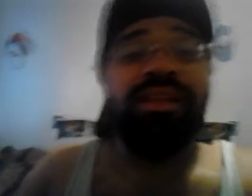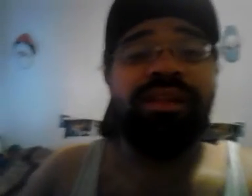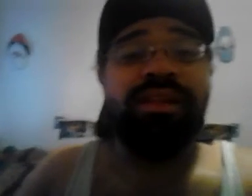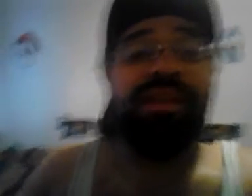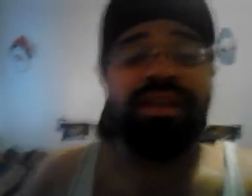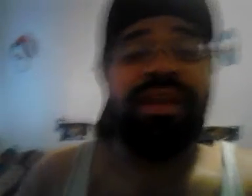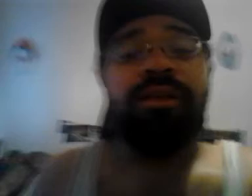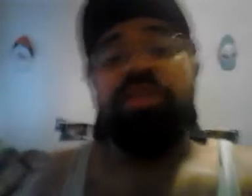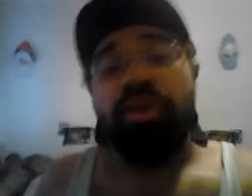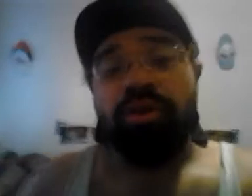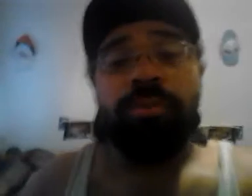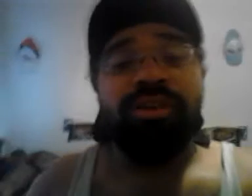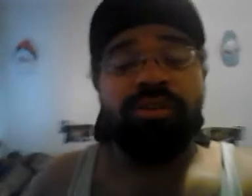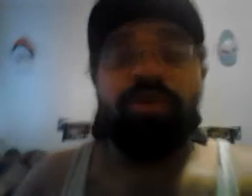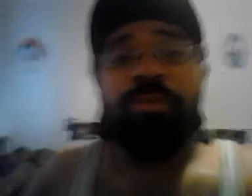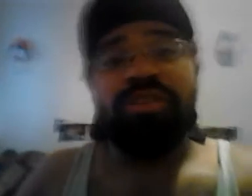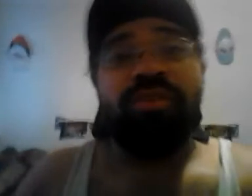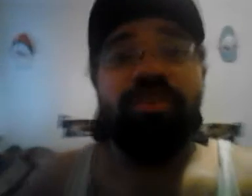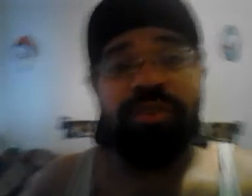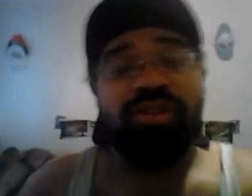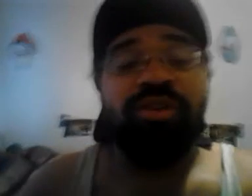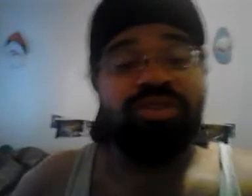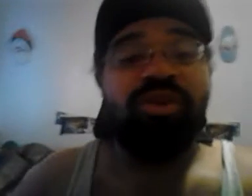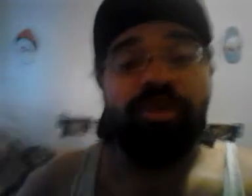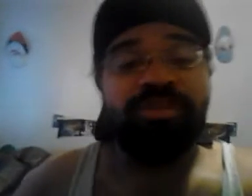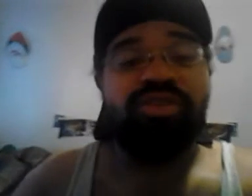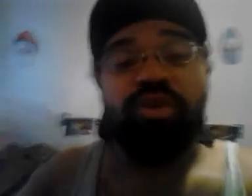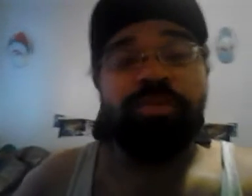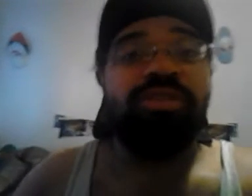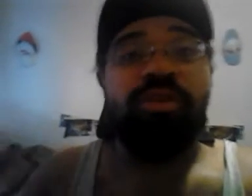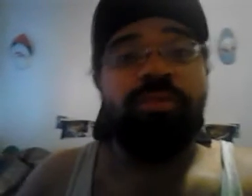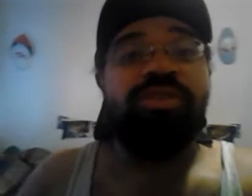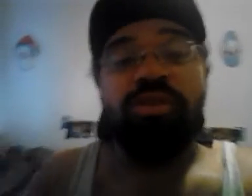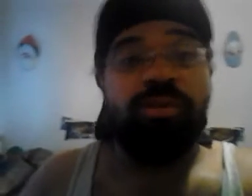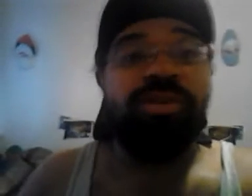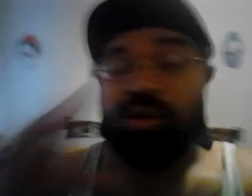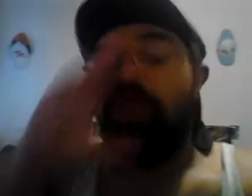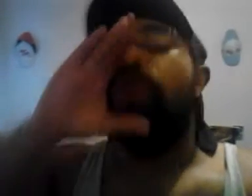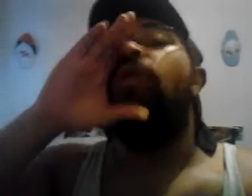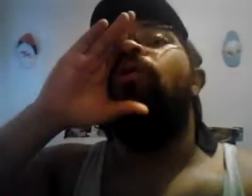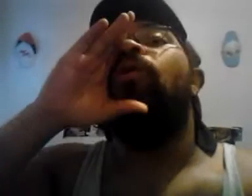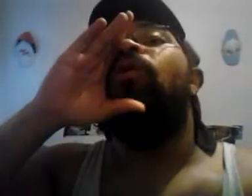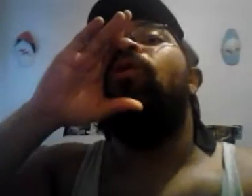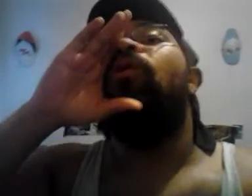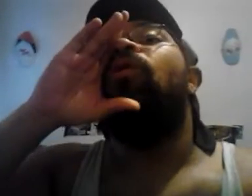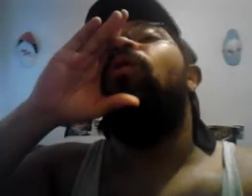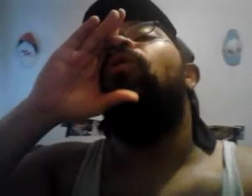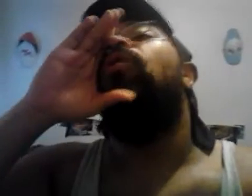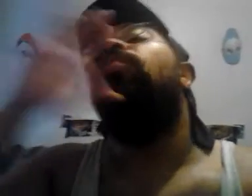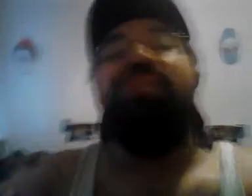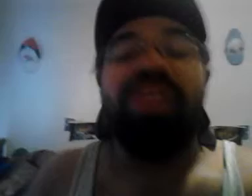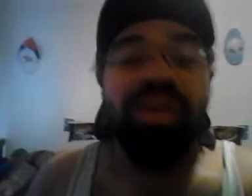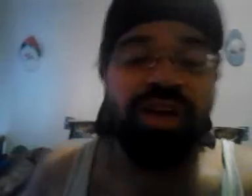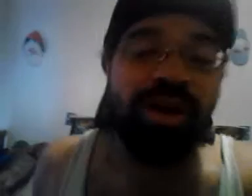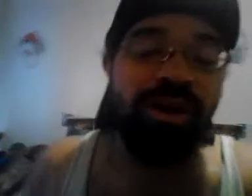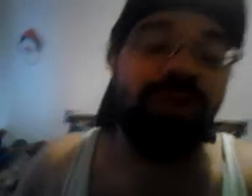it again. The only place, all the place, all the place, all the place, all the place, all the place, all the place, all the place, all the place, all